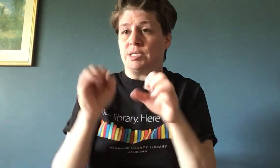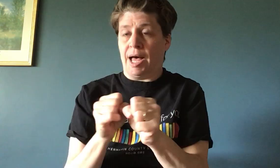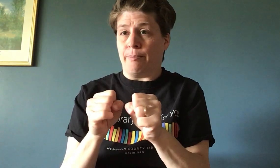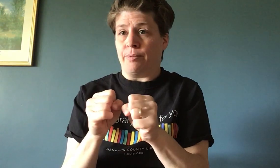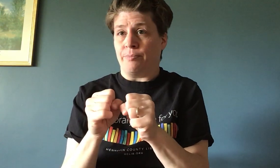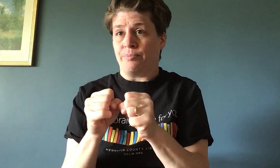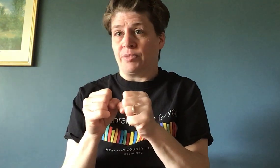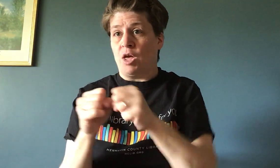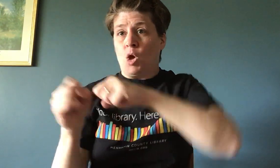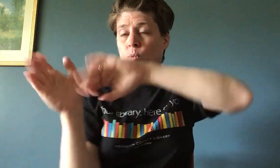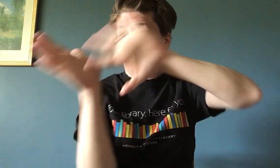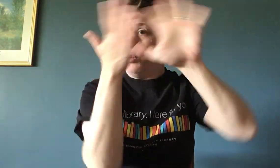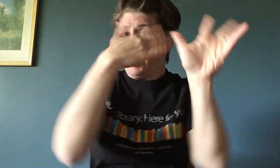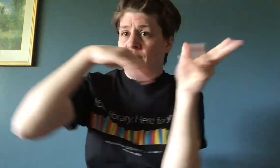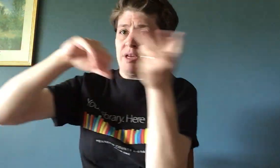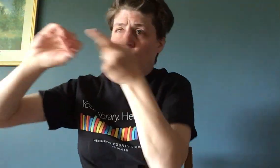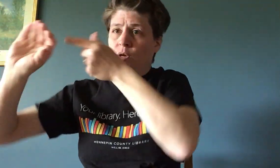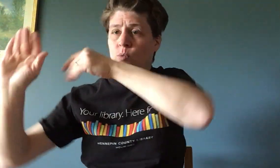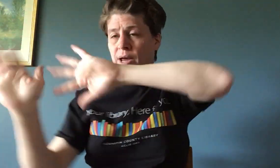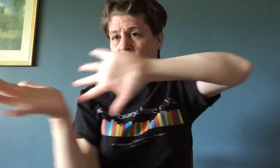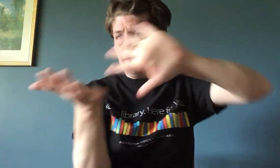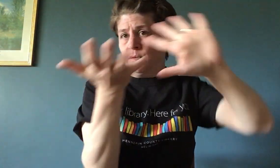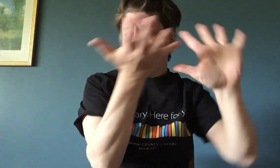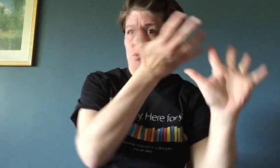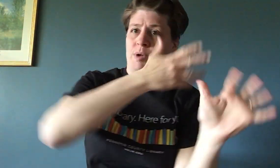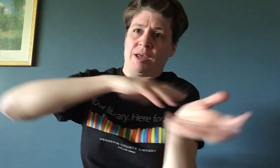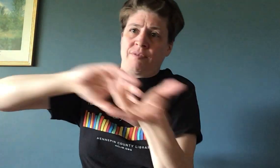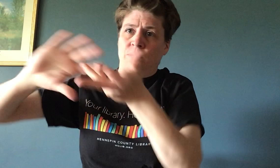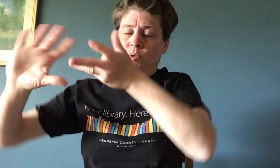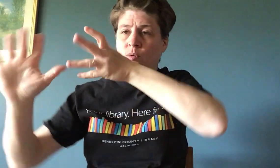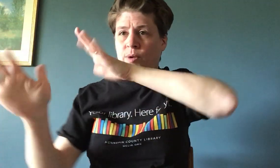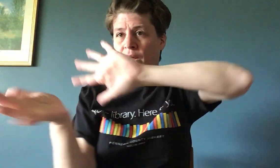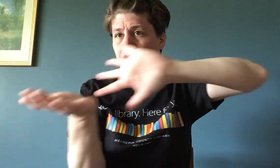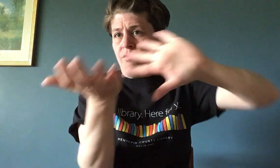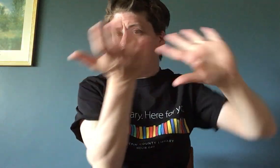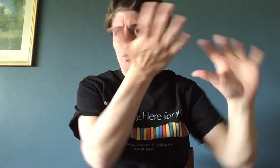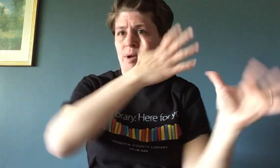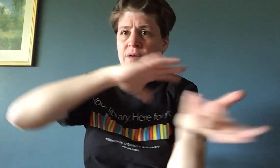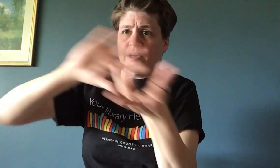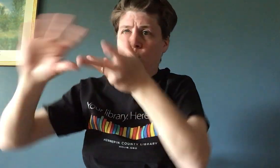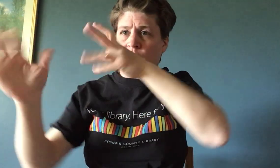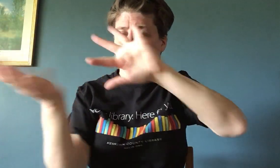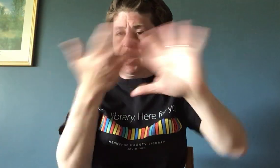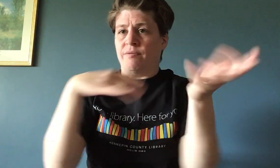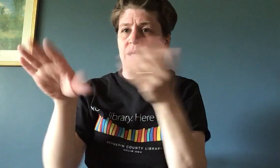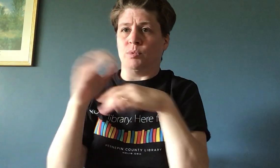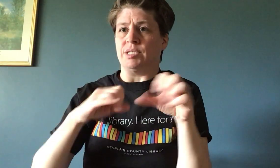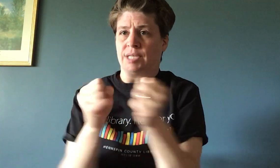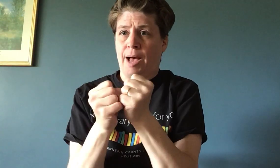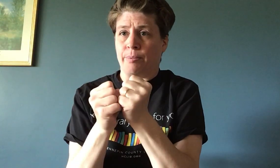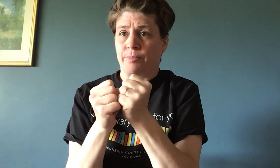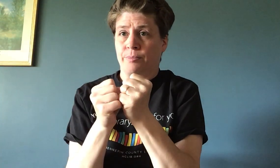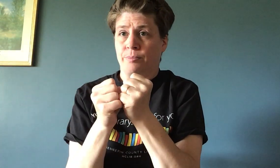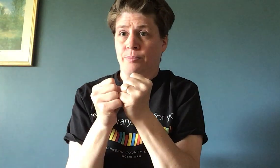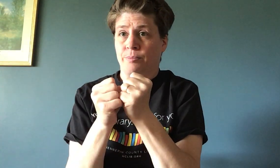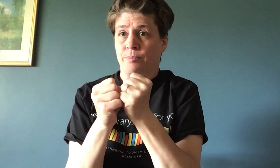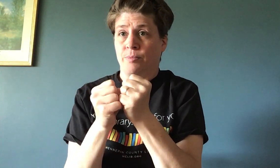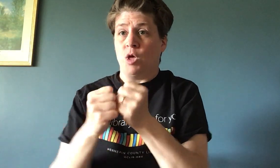stop. We wave and we wave and we wave and we wave. We wave and we wave and we stop.